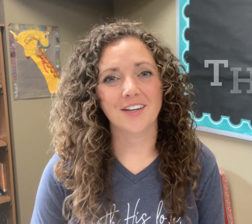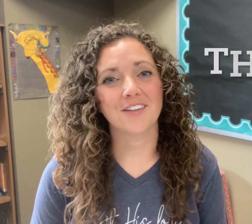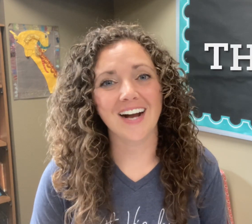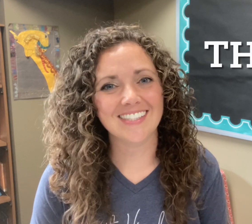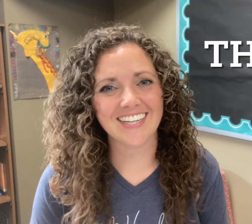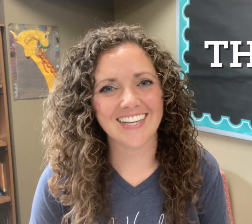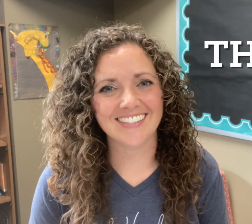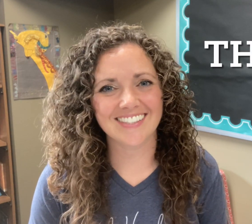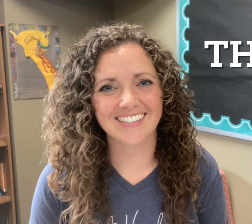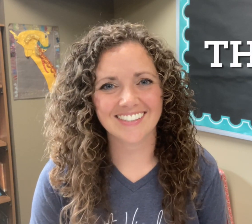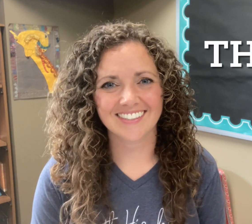Gracias.